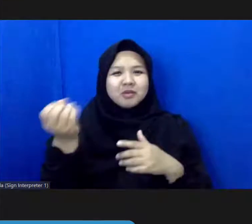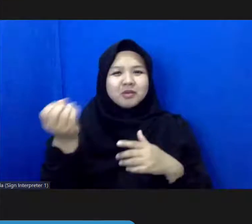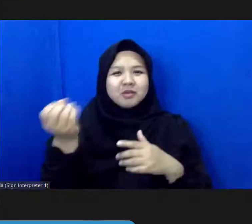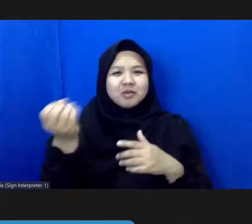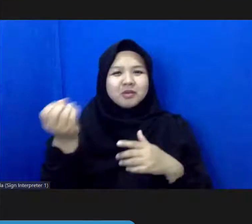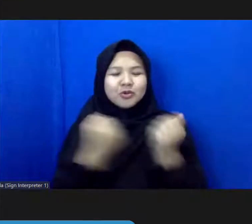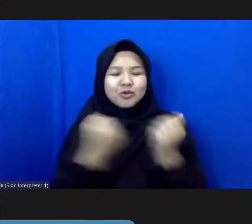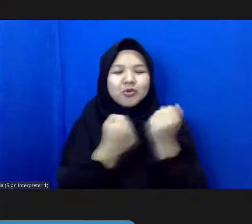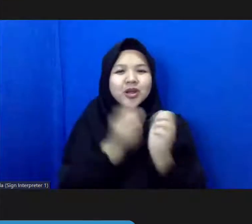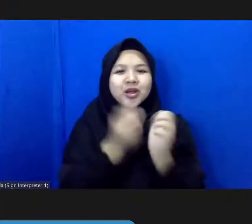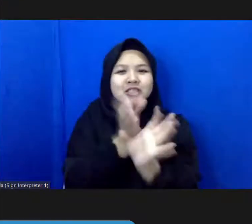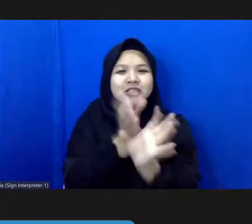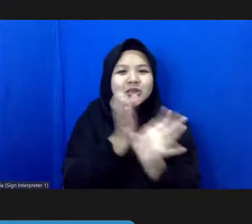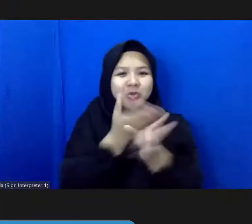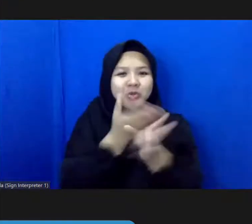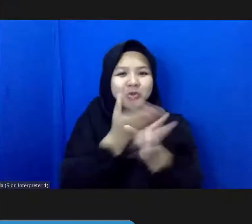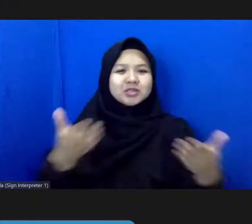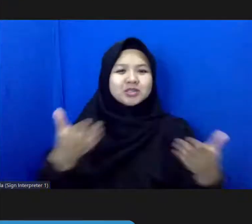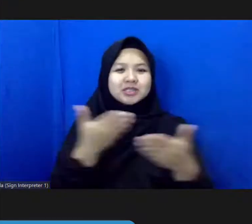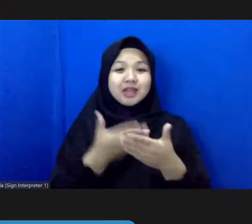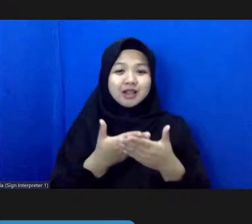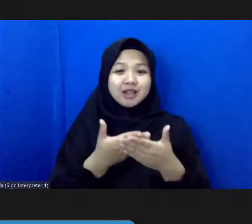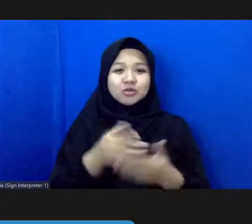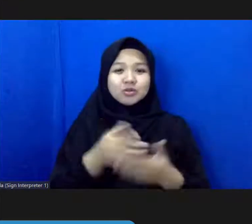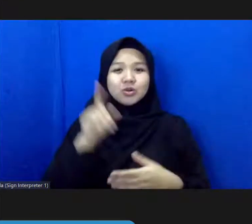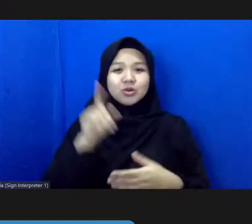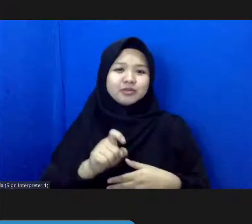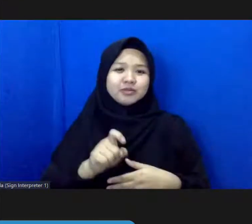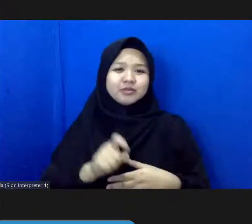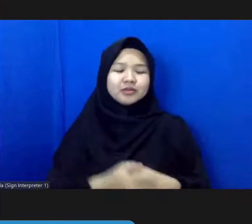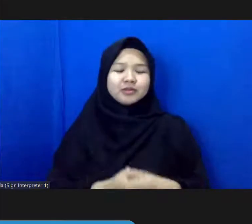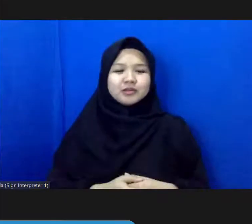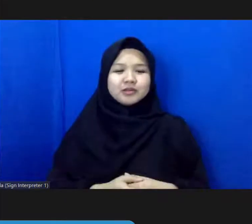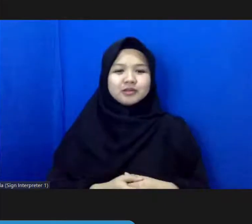just saying, it is also important, because